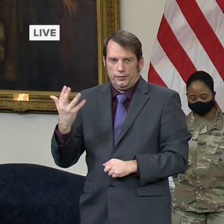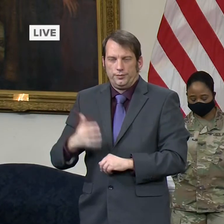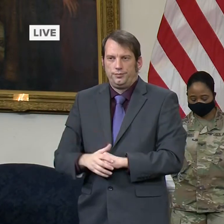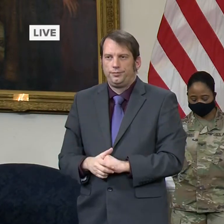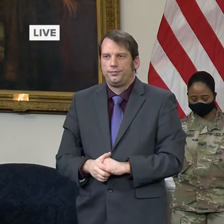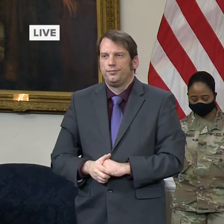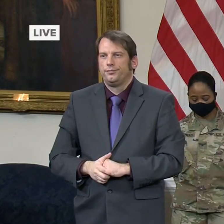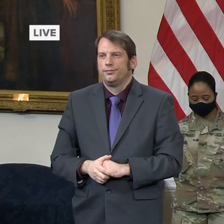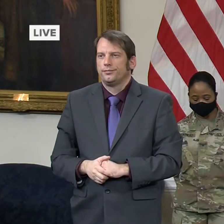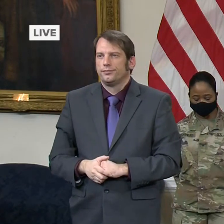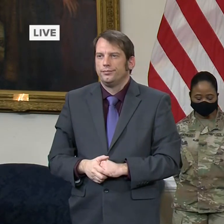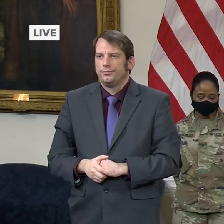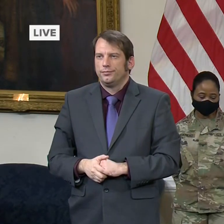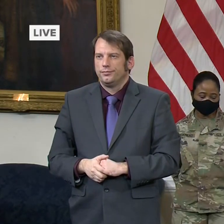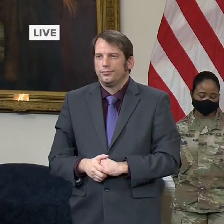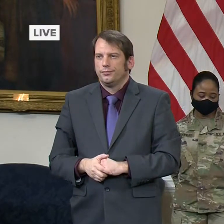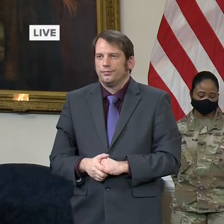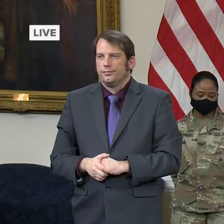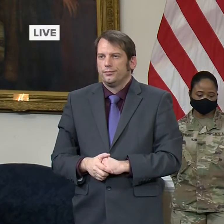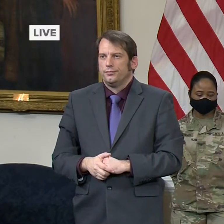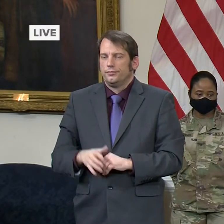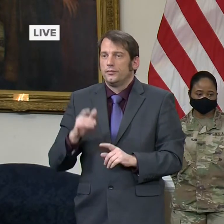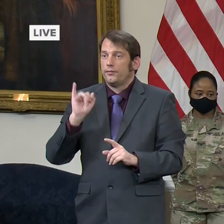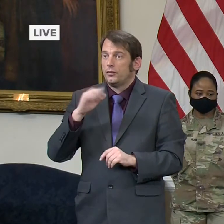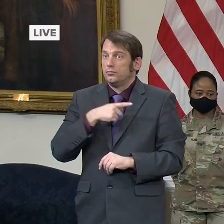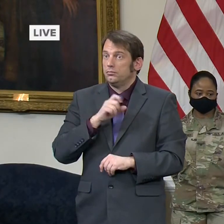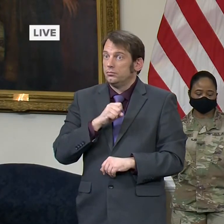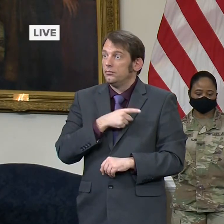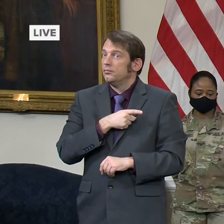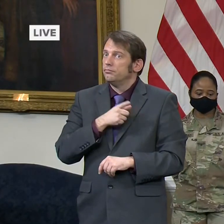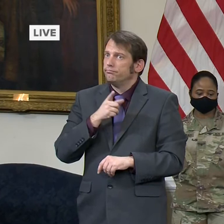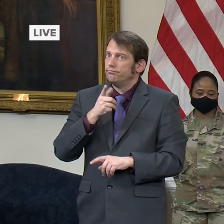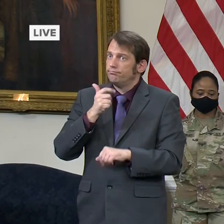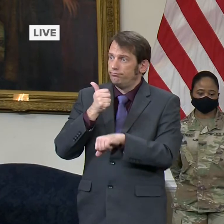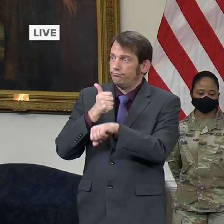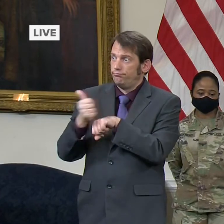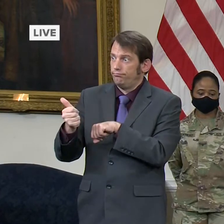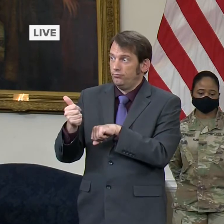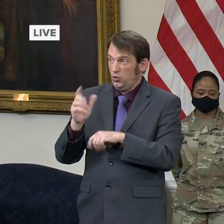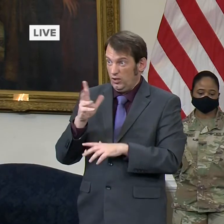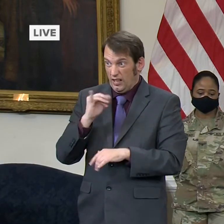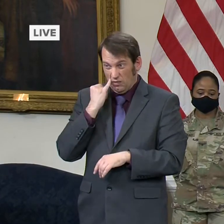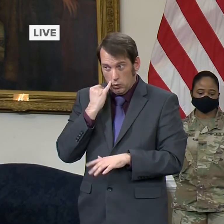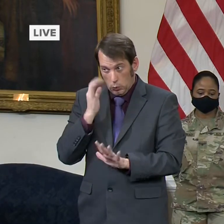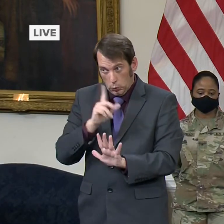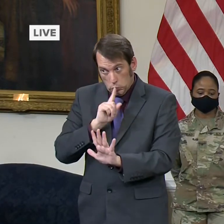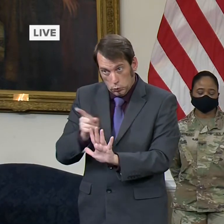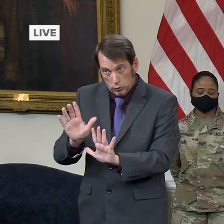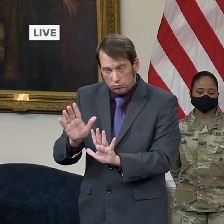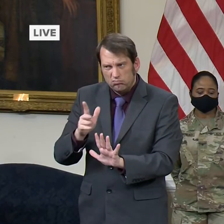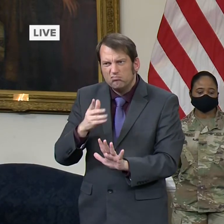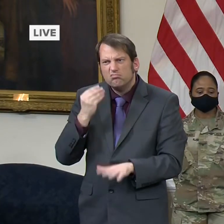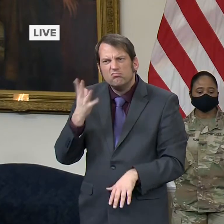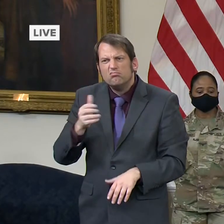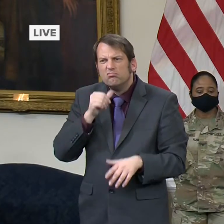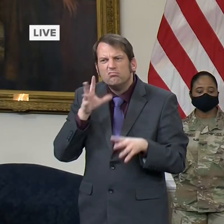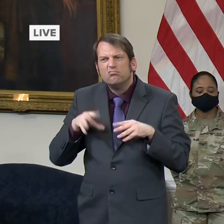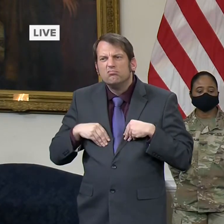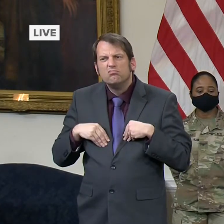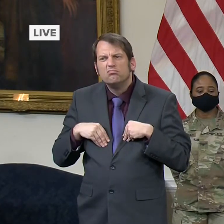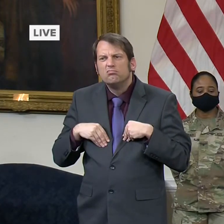If these allegations are true, it's outrageous and unacceptable. I know that the IG did an extensive look into